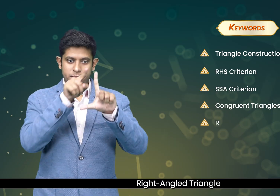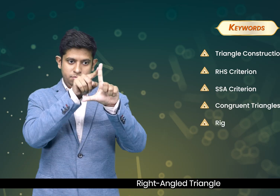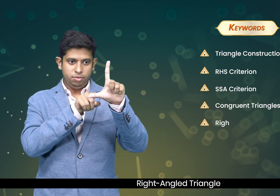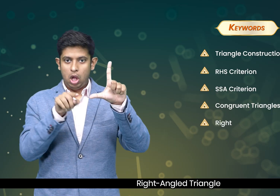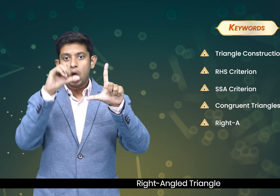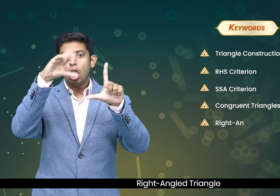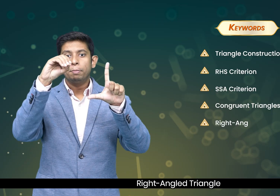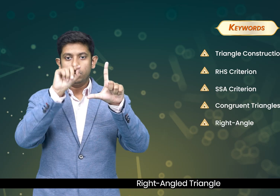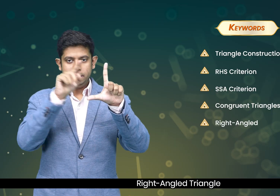right-angled triangle,